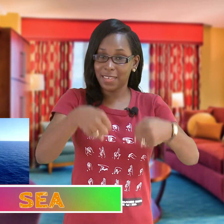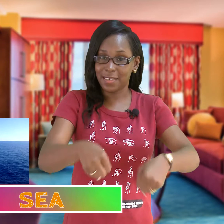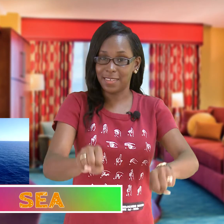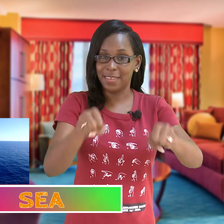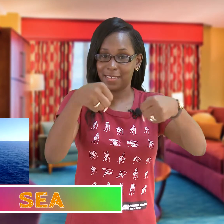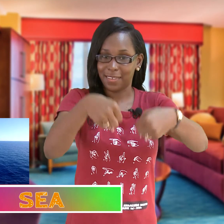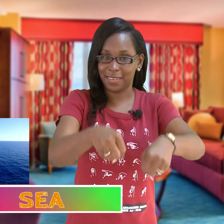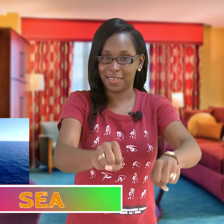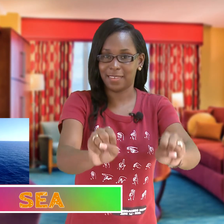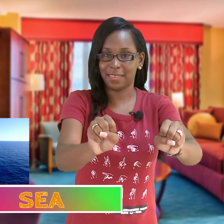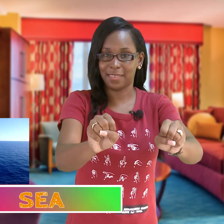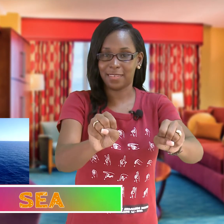Sea.